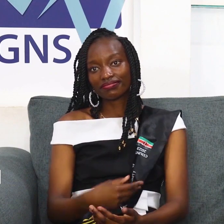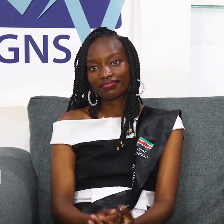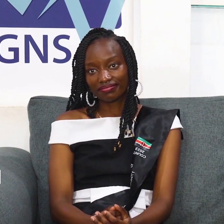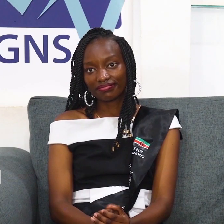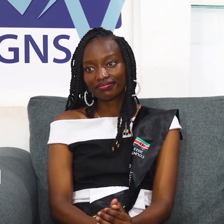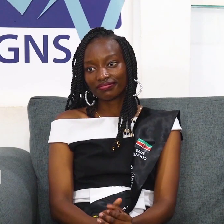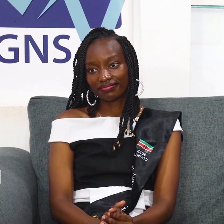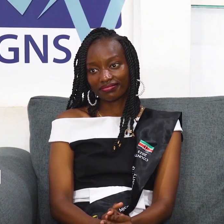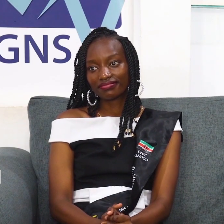you in future.